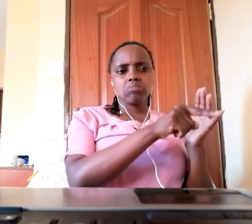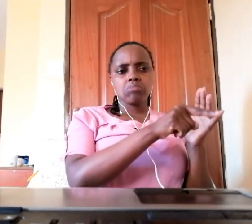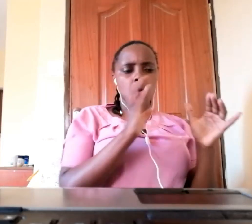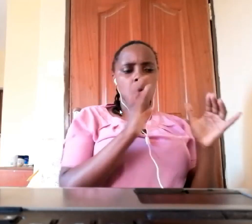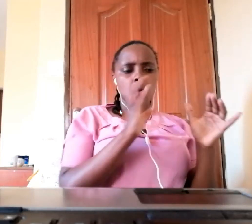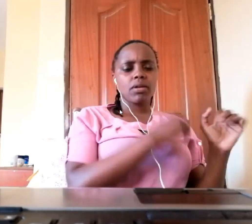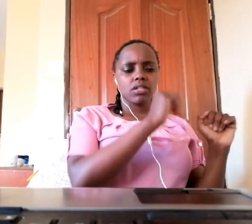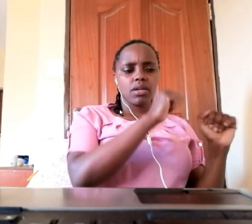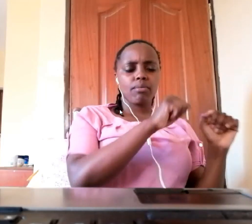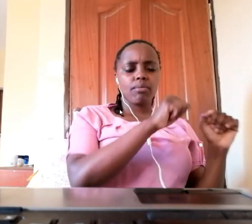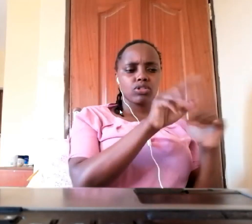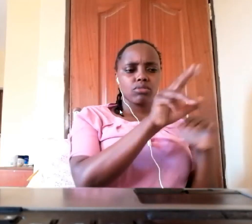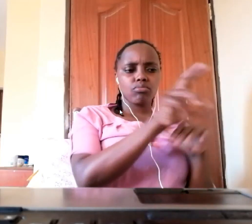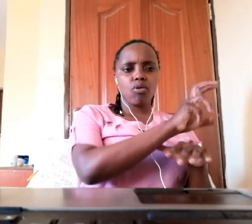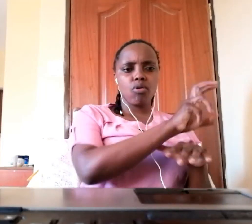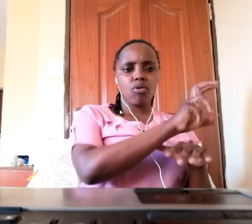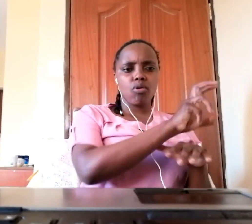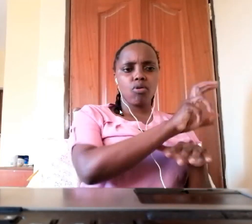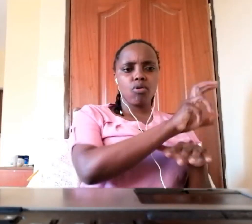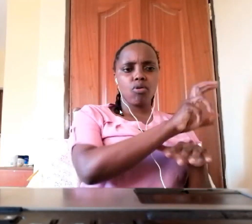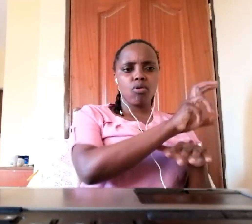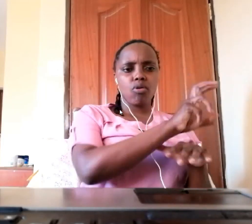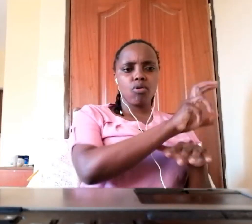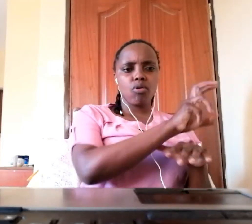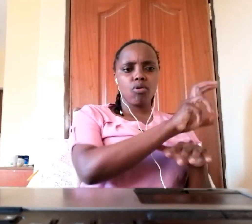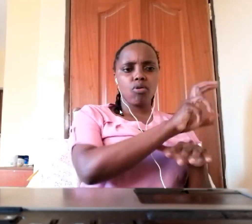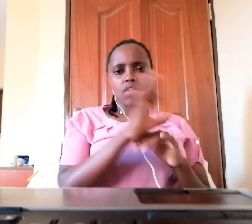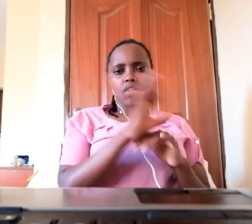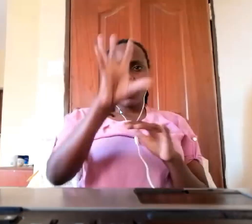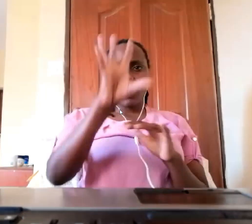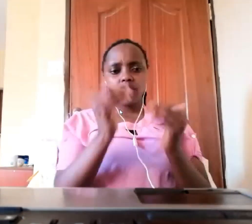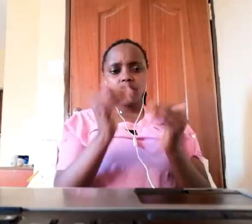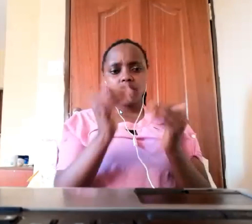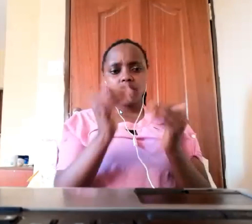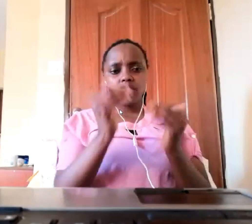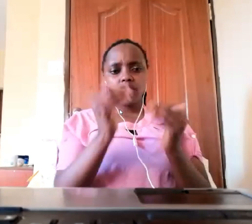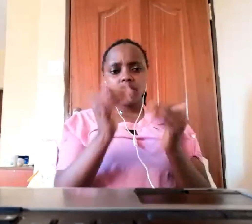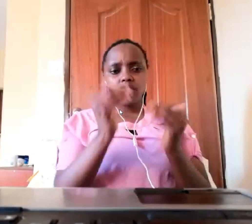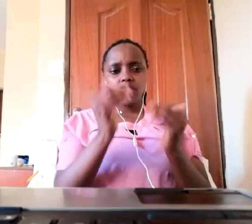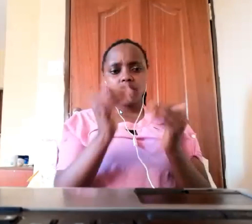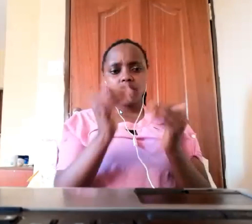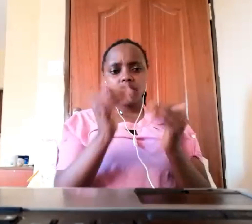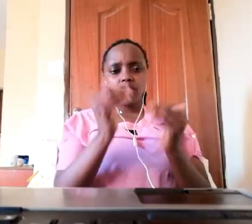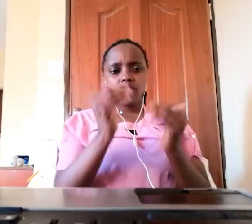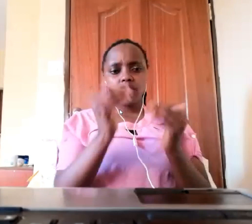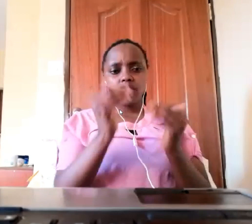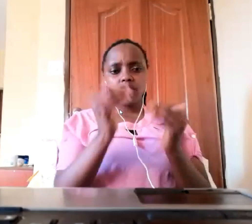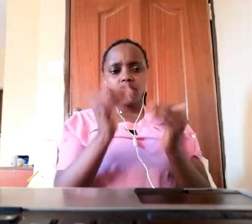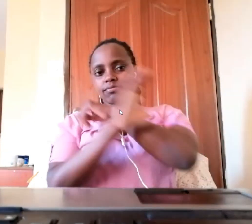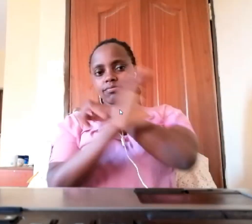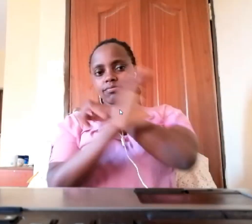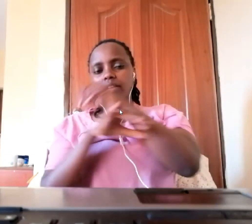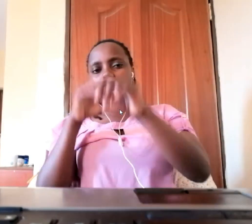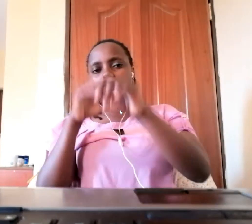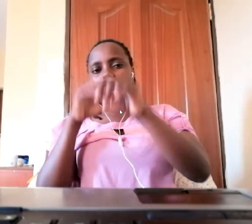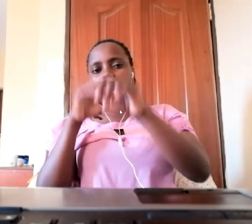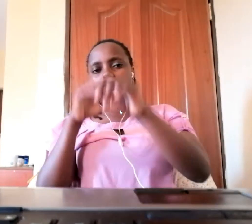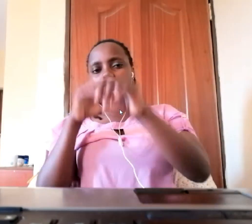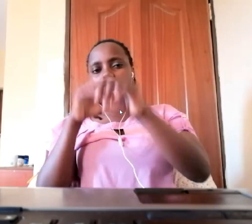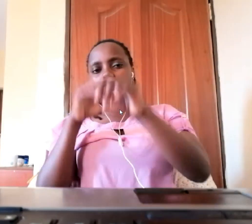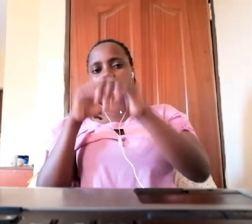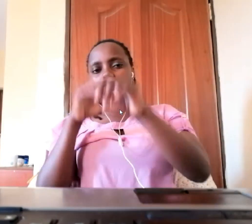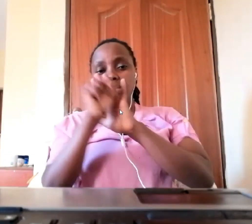may monitor the implementation of the African Children's Charter within a particular country, even in the absence of state party